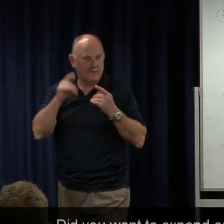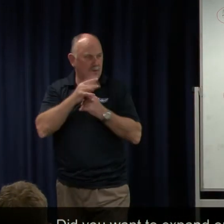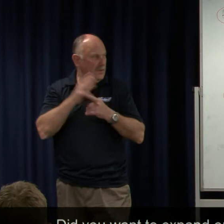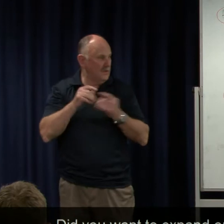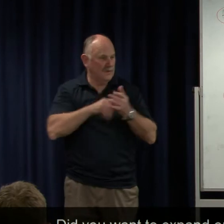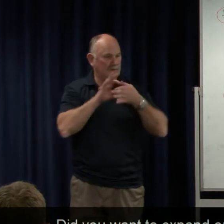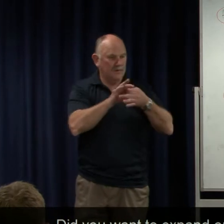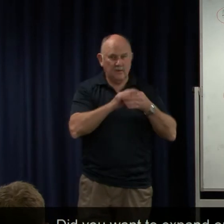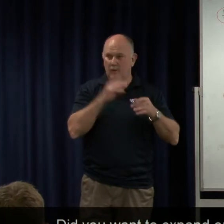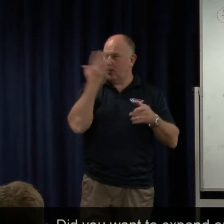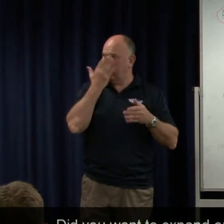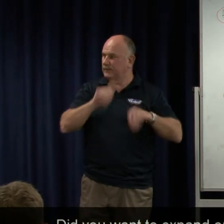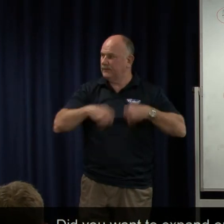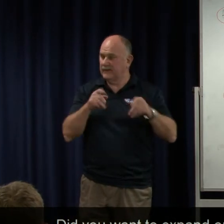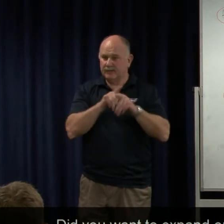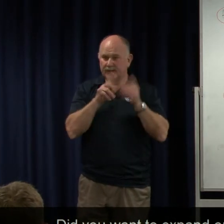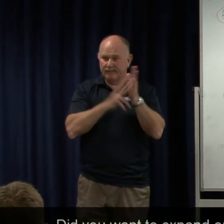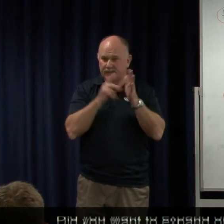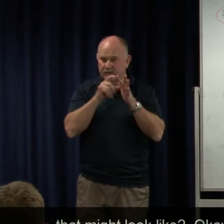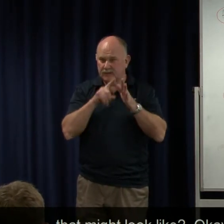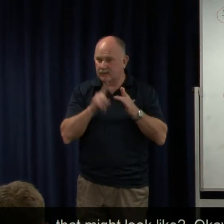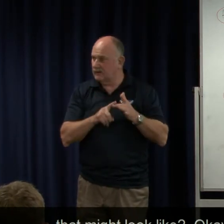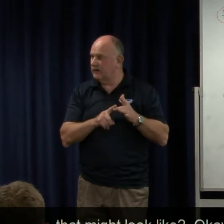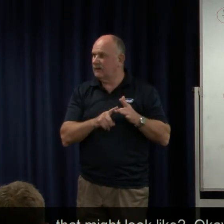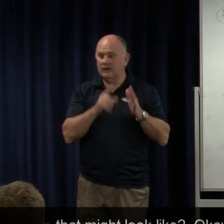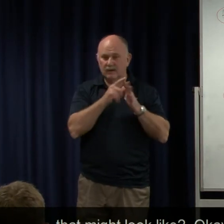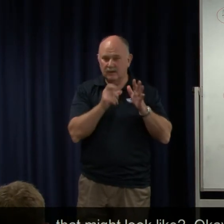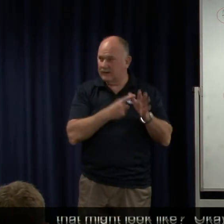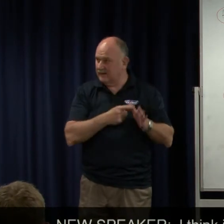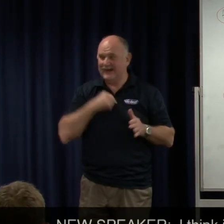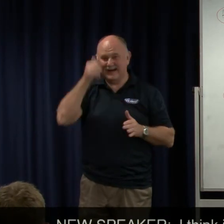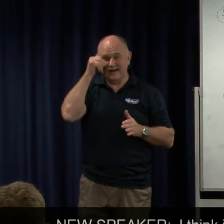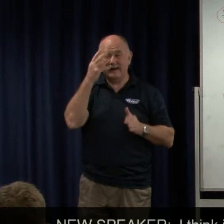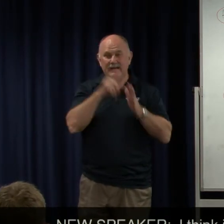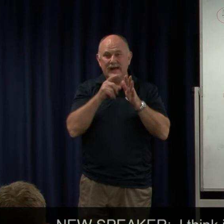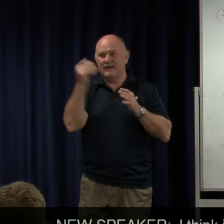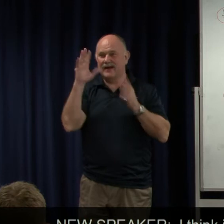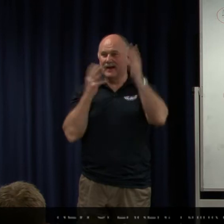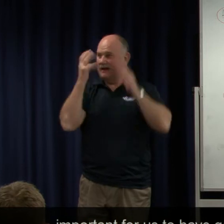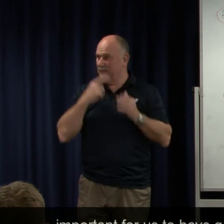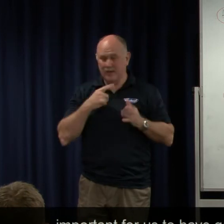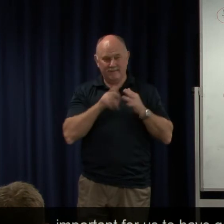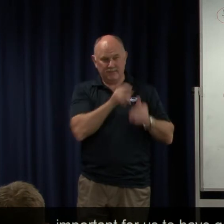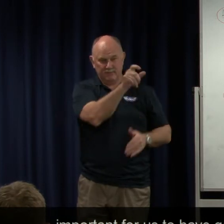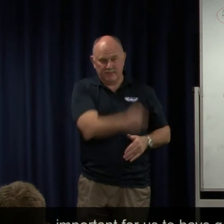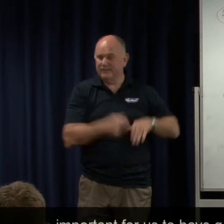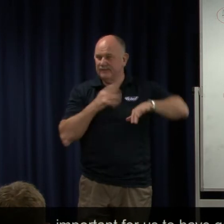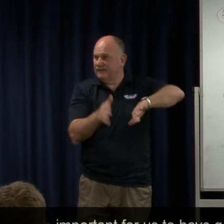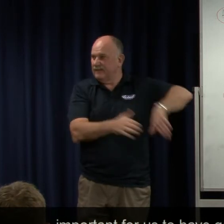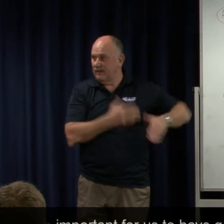I think it's very important for us to have good relationships with education providers, VDI and DCA. I know some people are a bit unsure